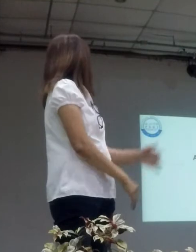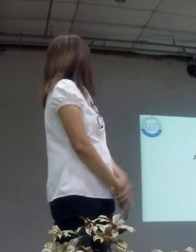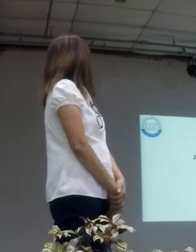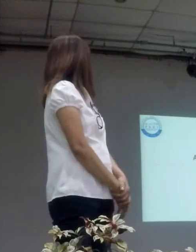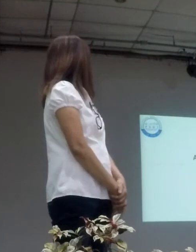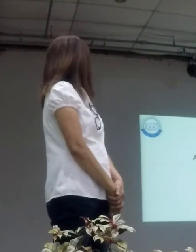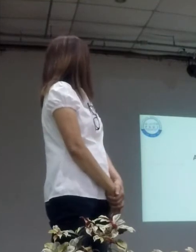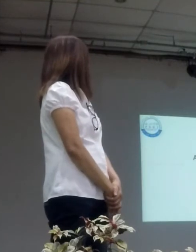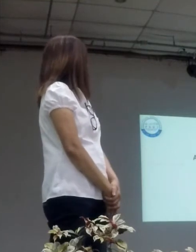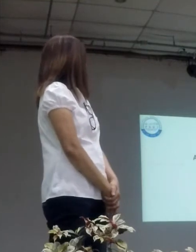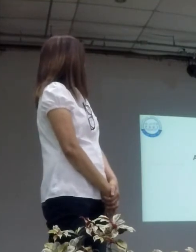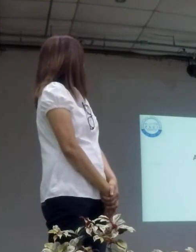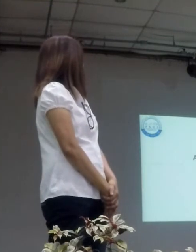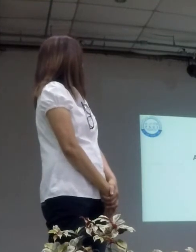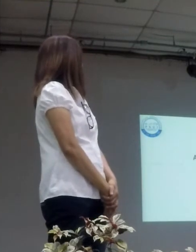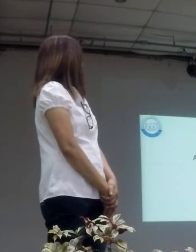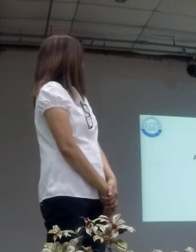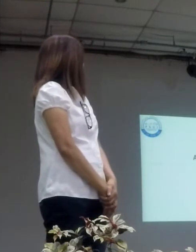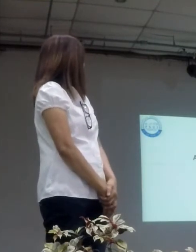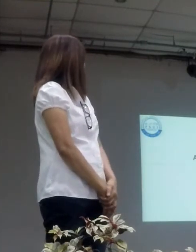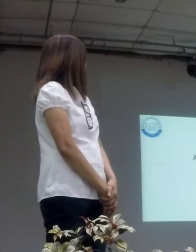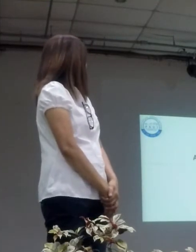Okay? So,